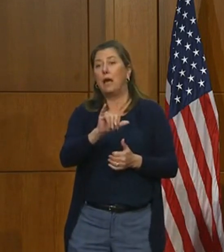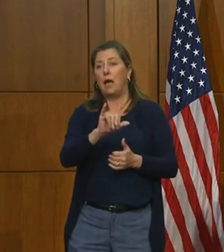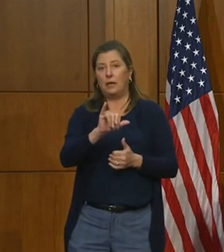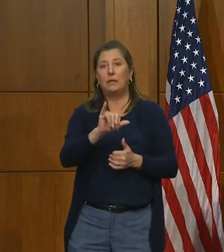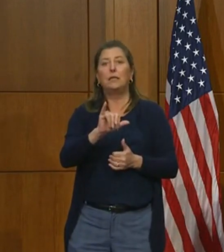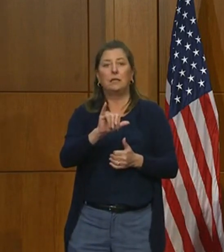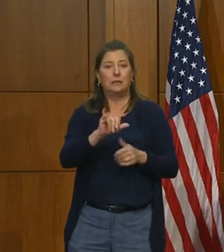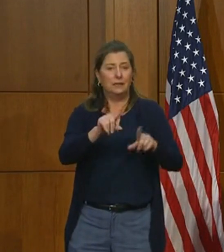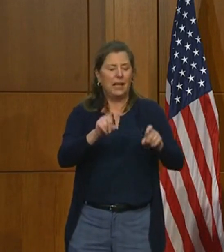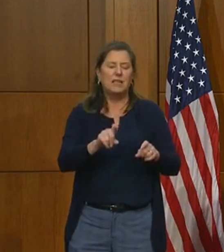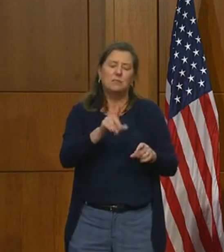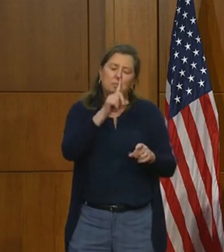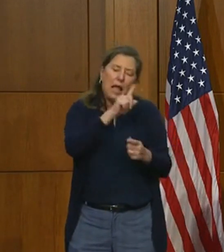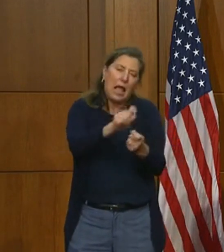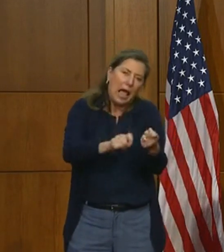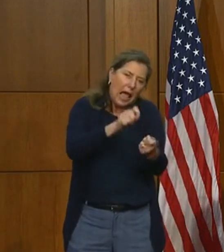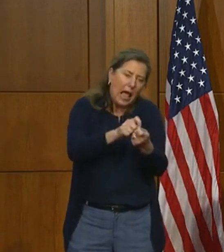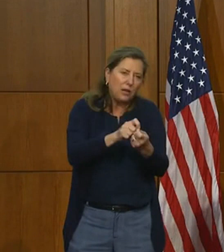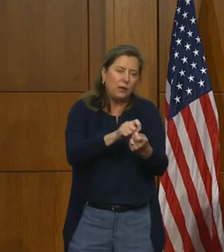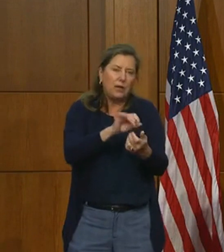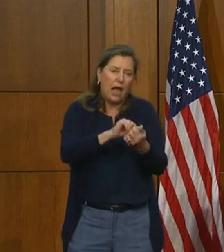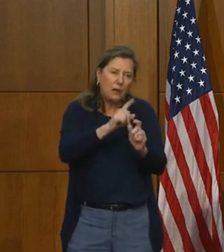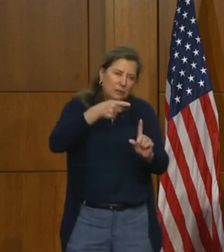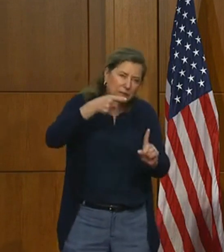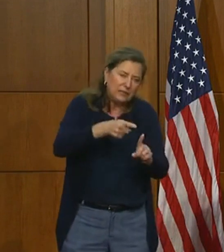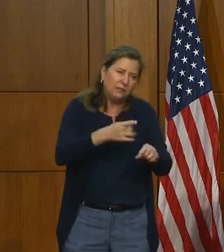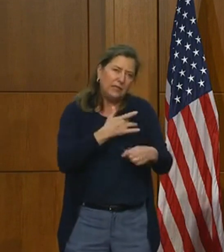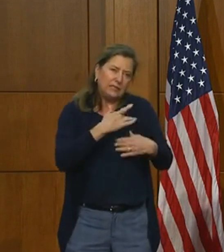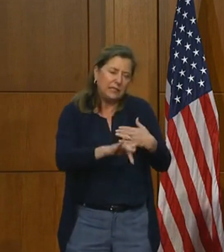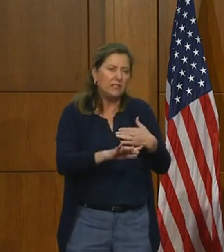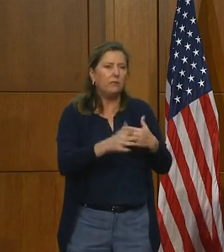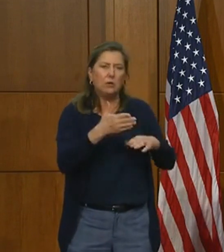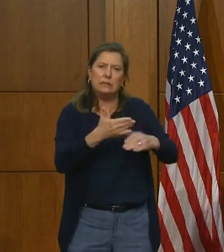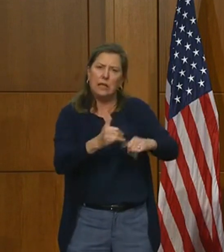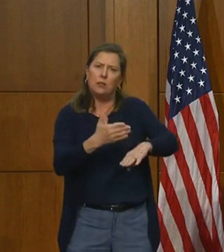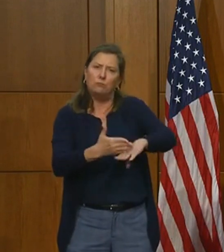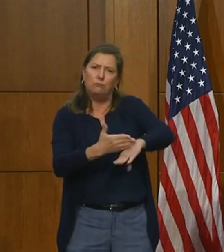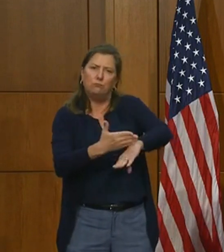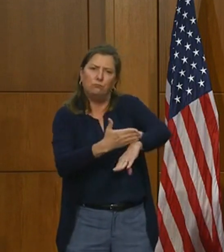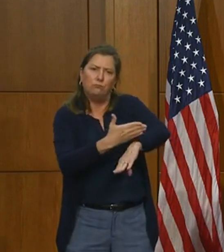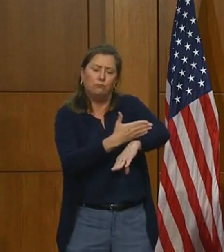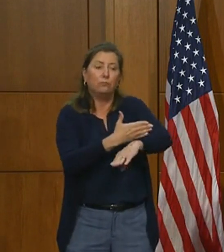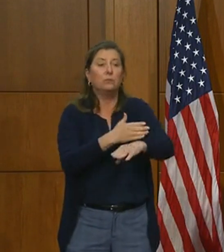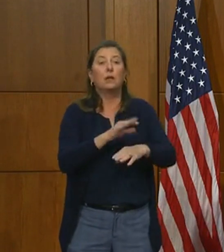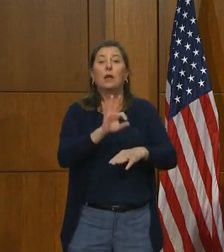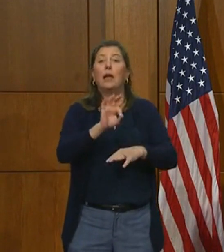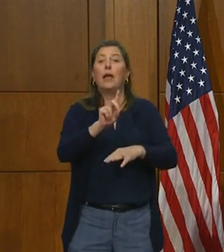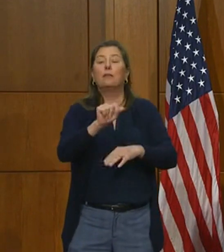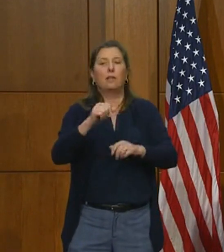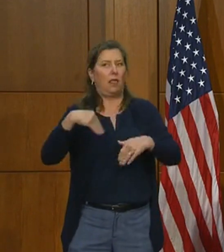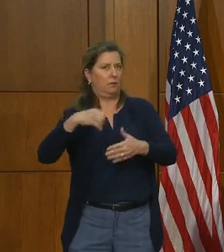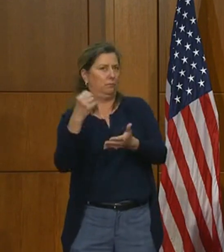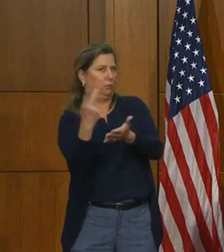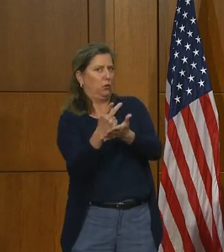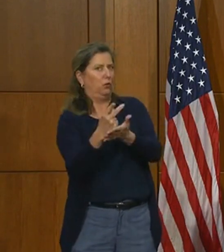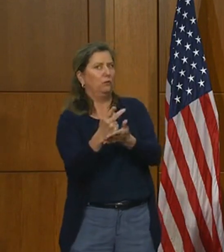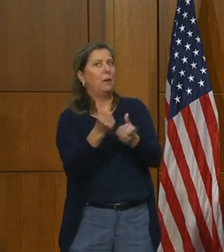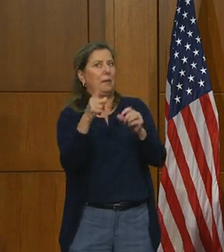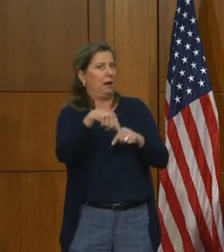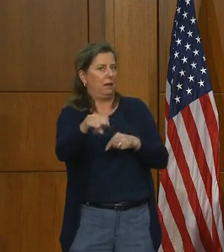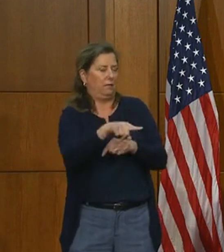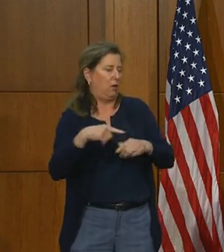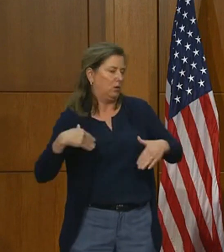the specificity and sensitivity of the test continues to be improved on. The FDA hasn't approved a lot of those